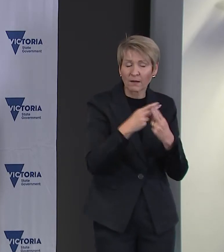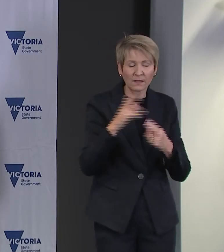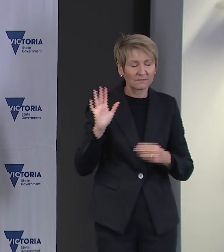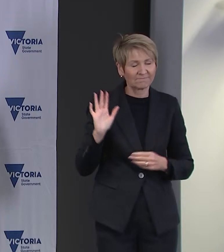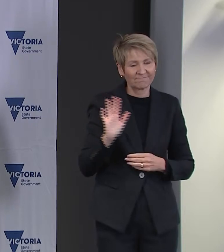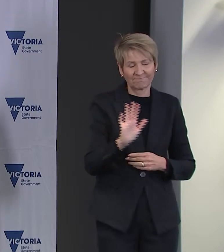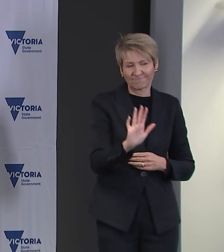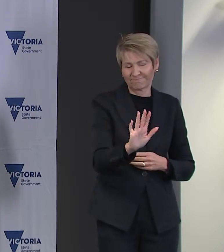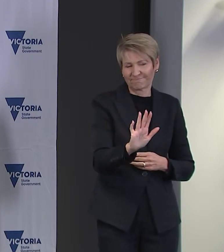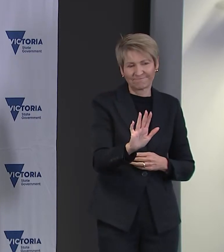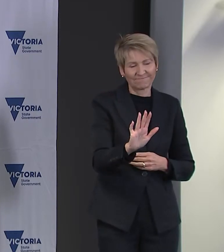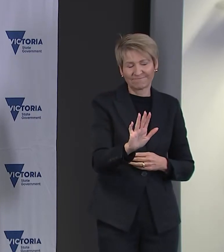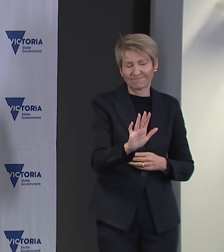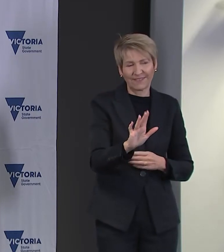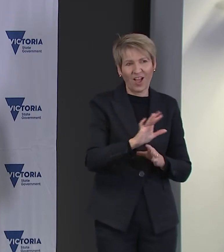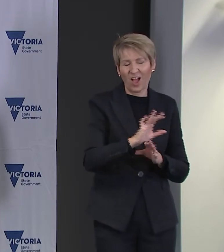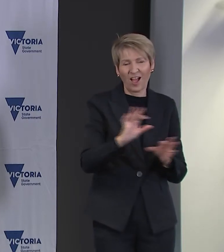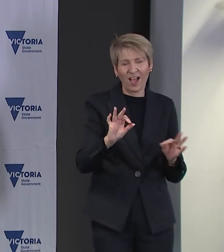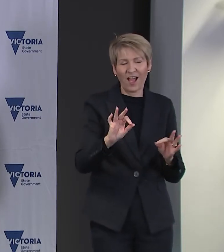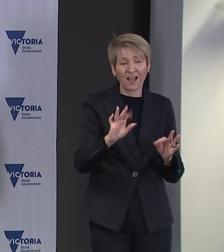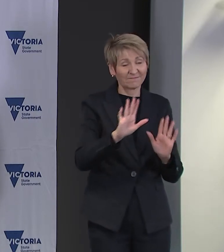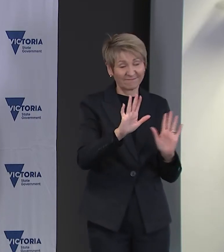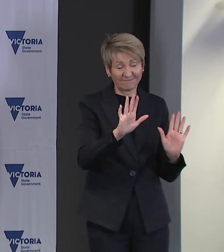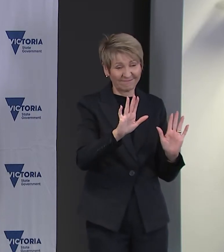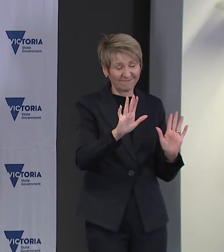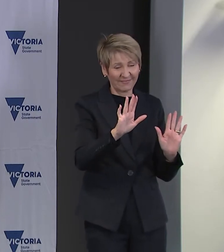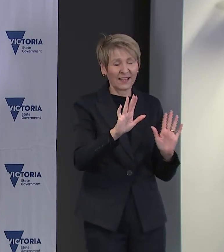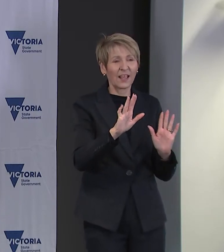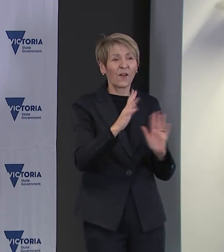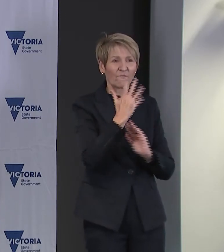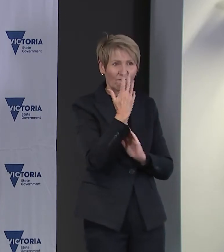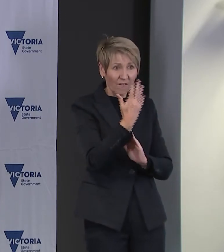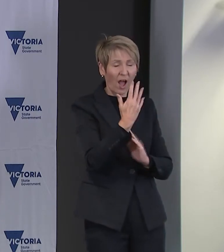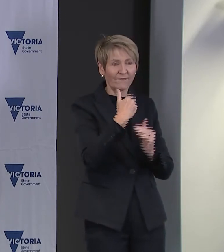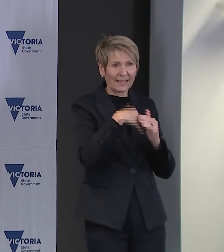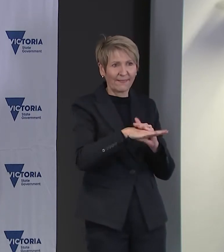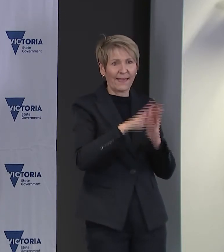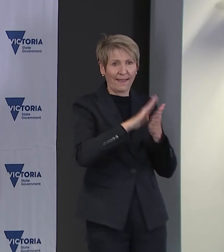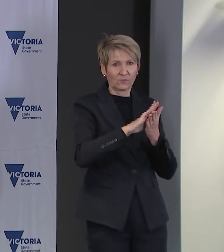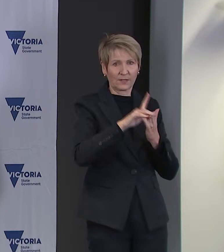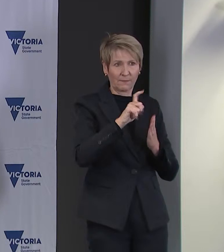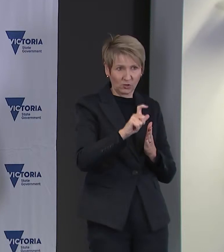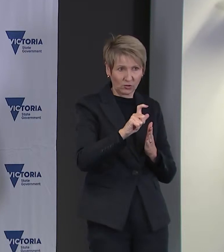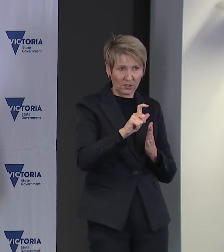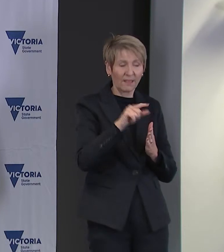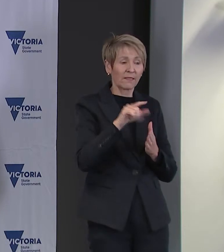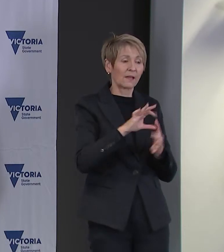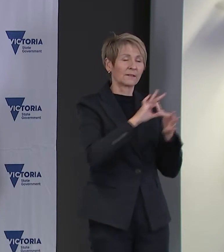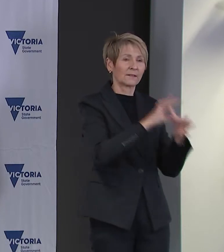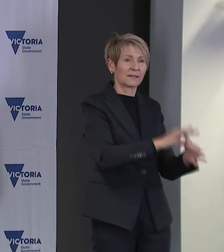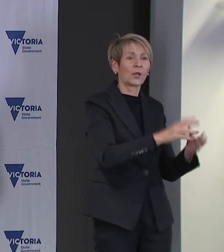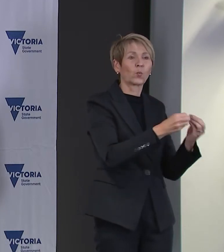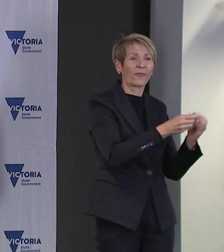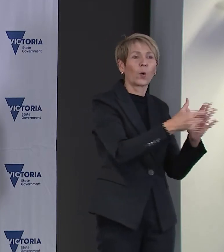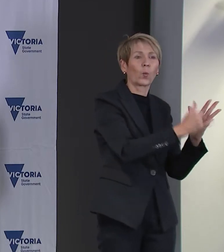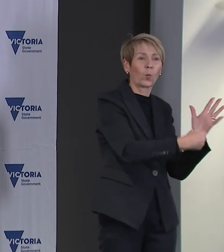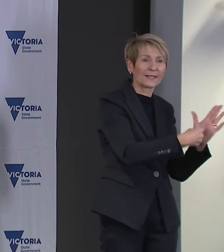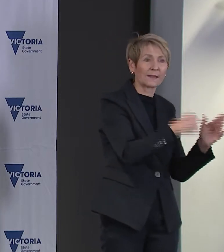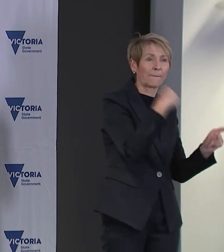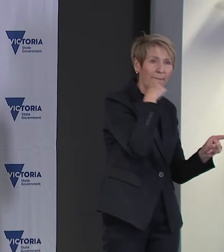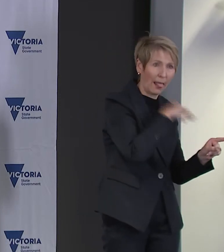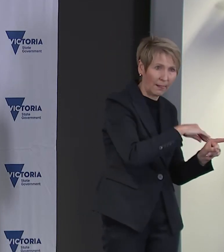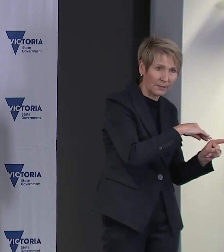speculate. It's their personal close contacts associated with the West Melbourne outbreak through the